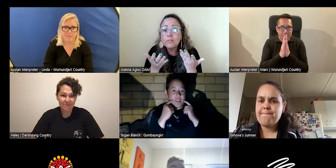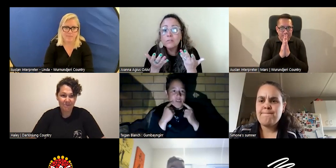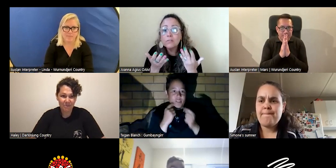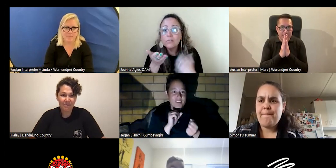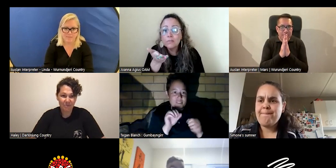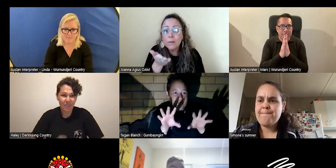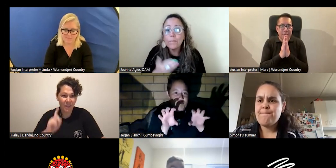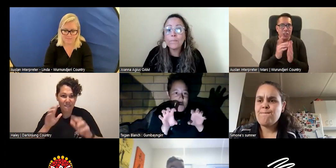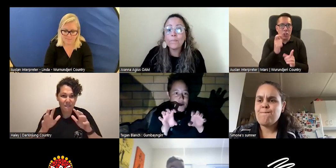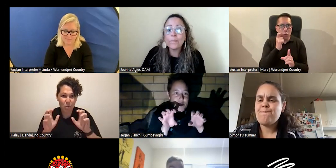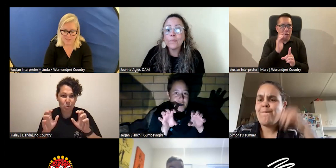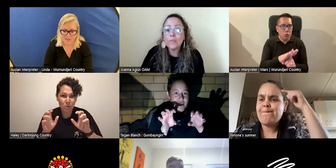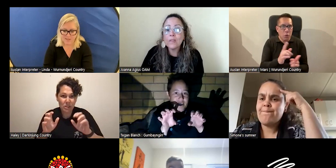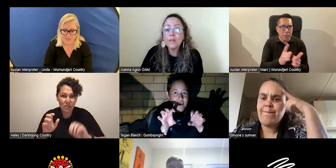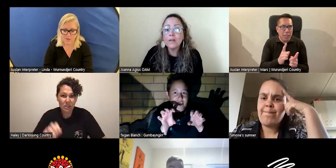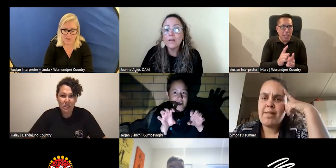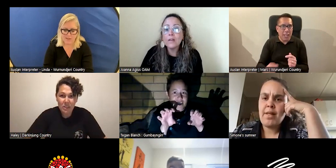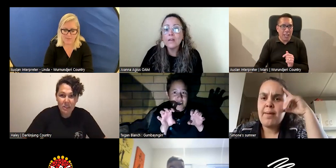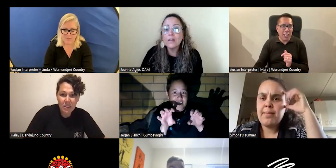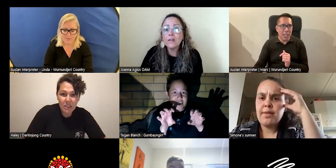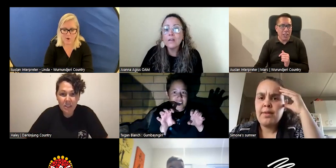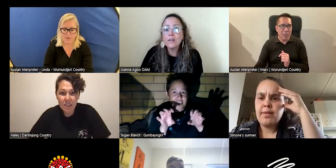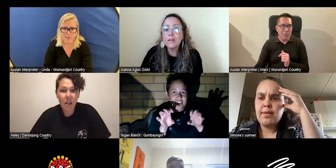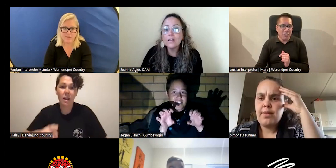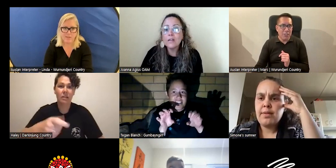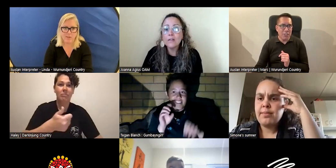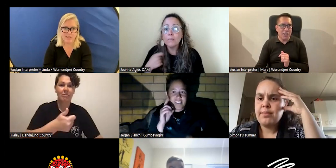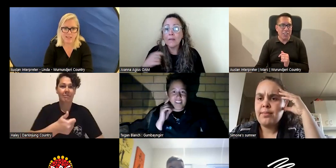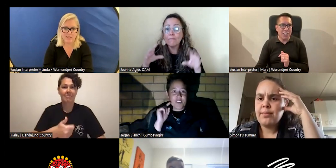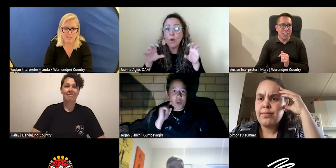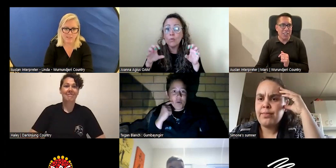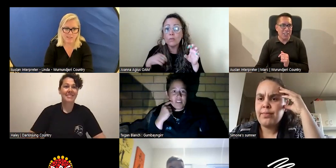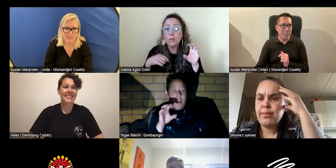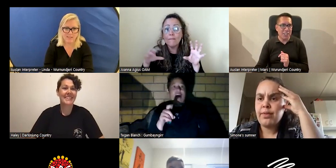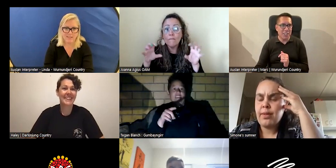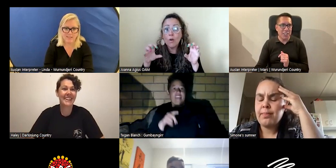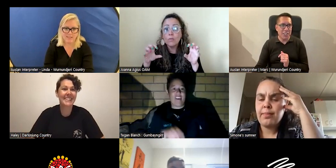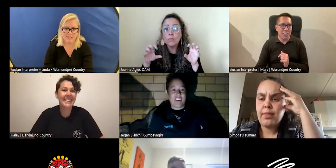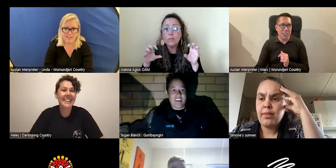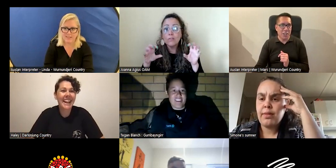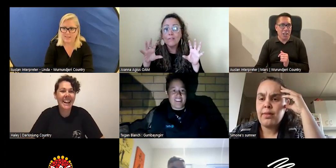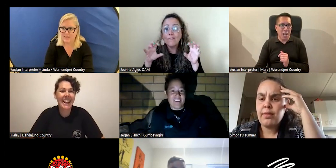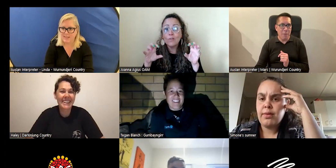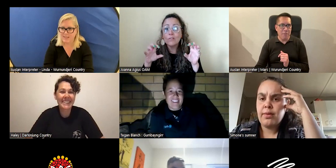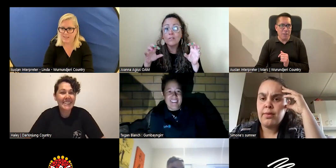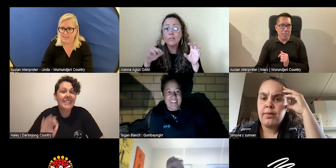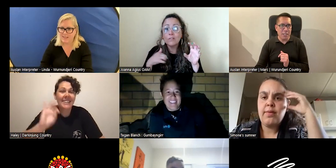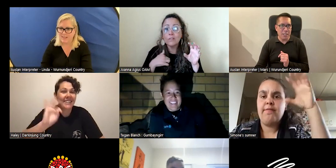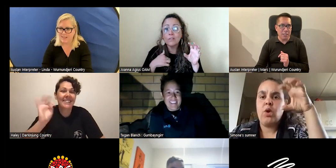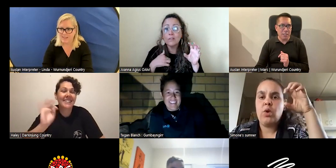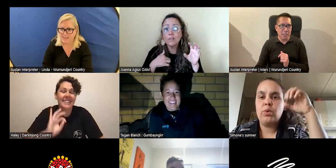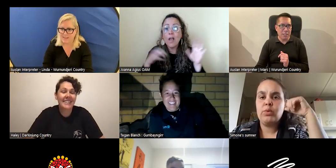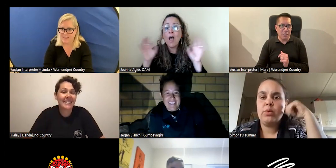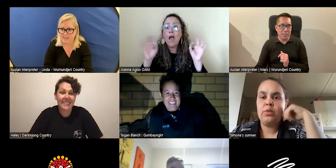it's a racial thing. It won't. Joanna's frozen. Sorry, Dale. Oh, Am I